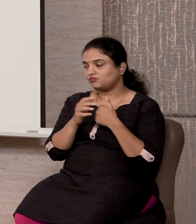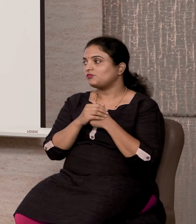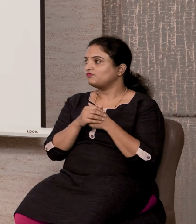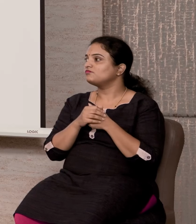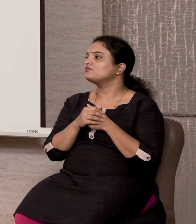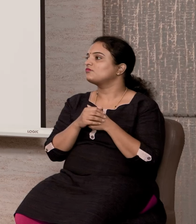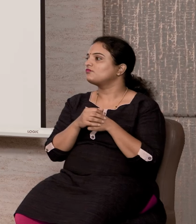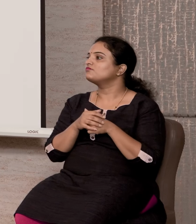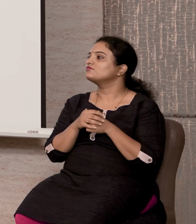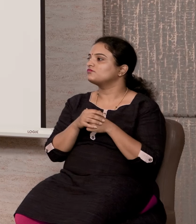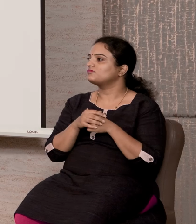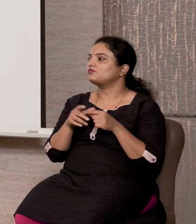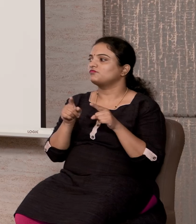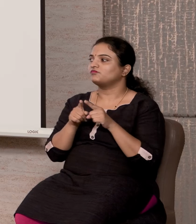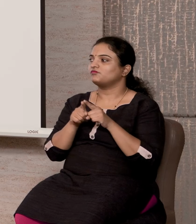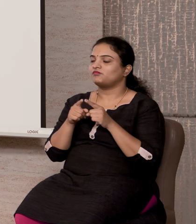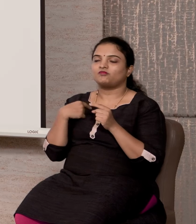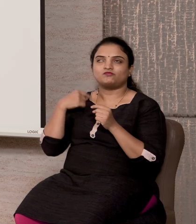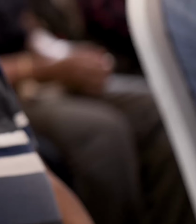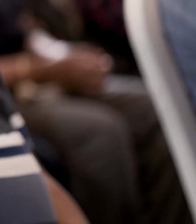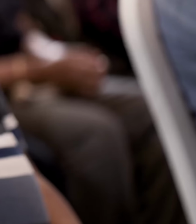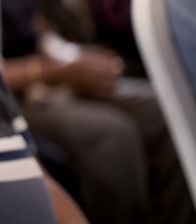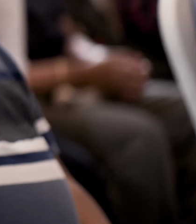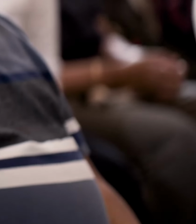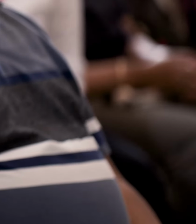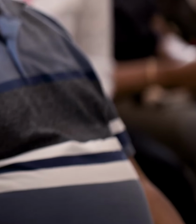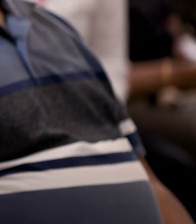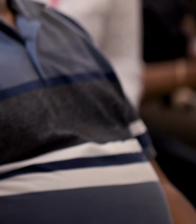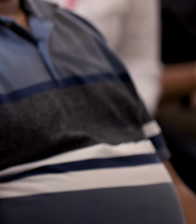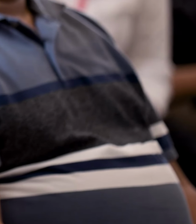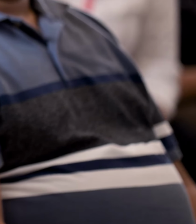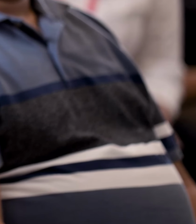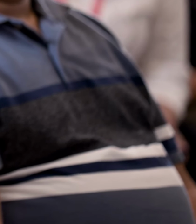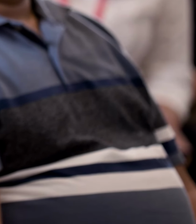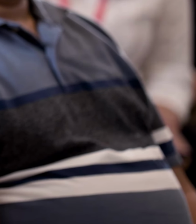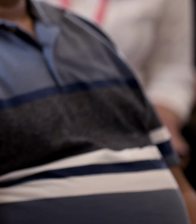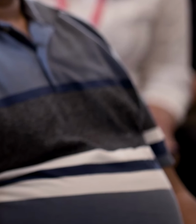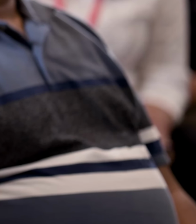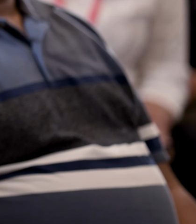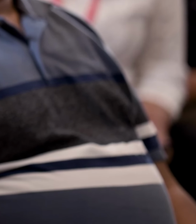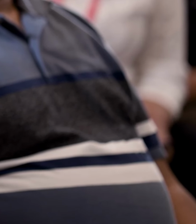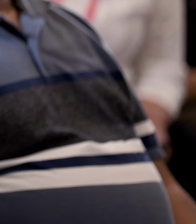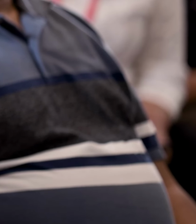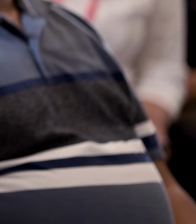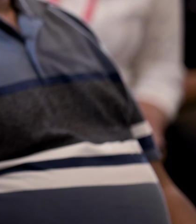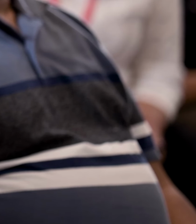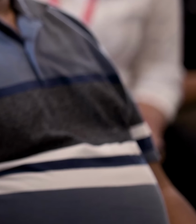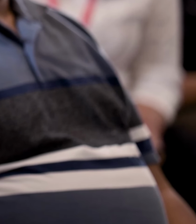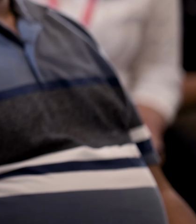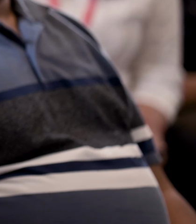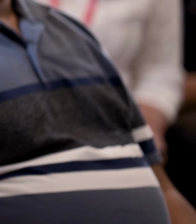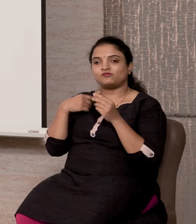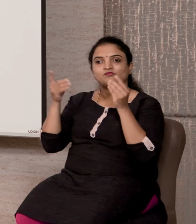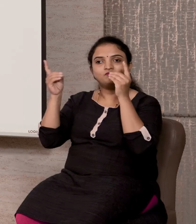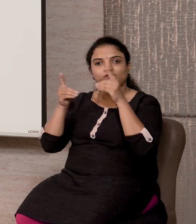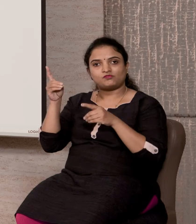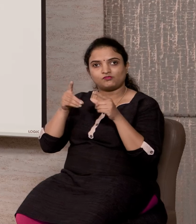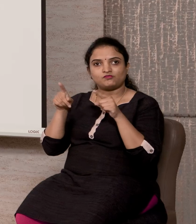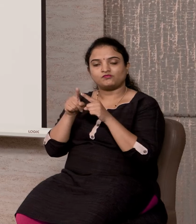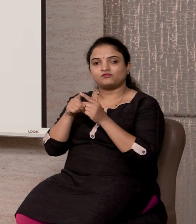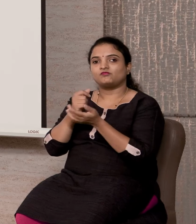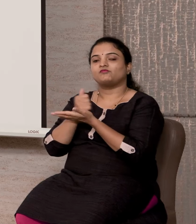Definitely. So I'm a big fan of open source. I'm not patenting any of these. So the point here is I'm currently doing design-based research, which is I put it